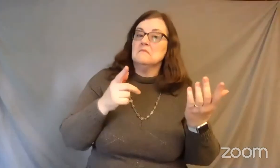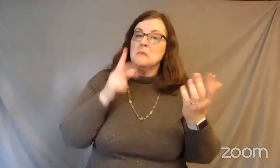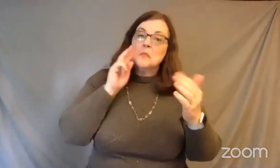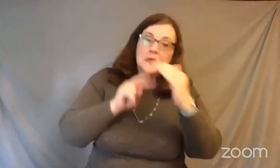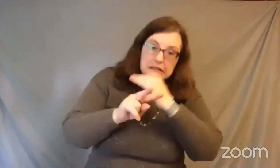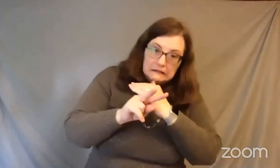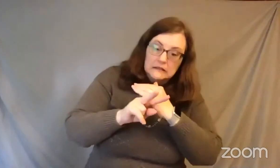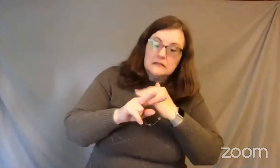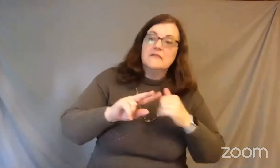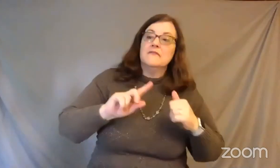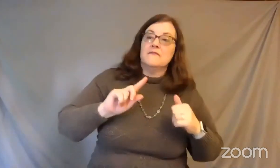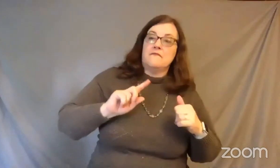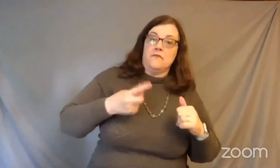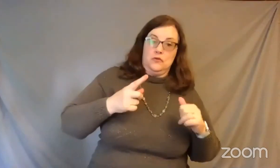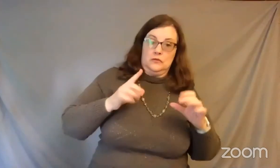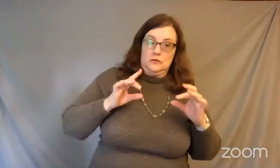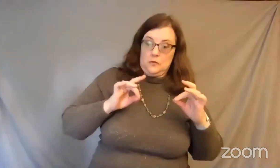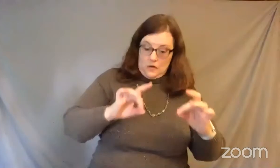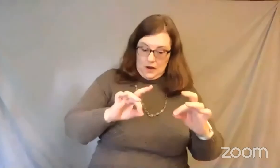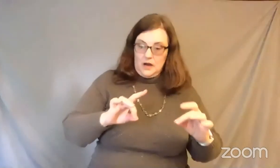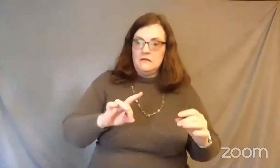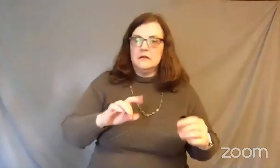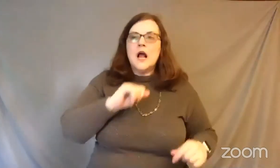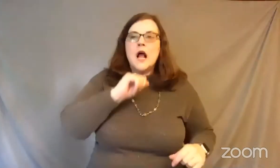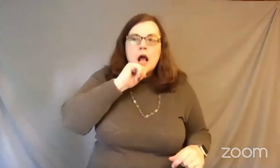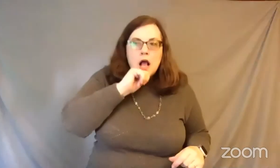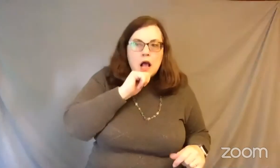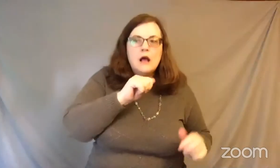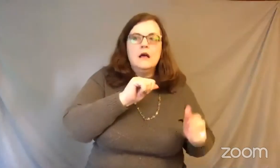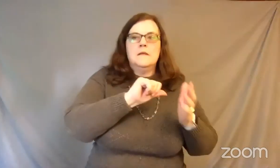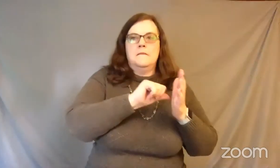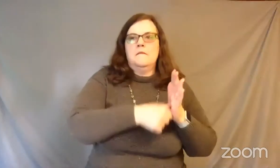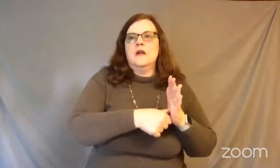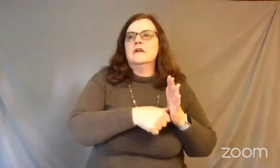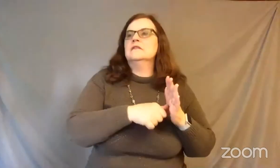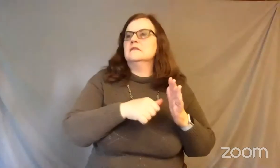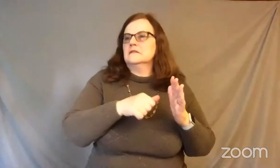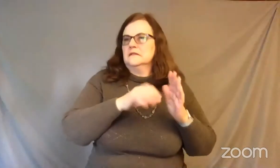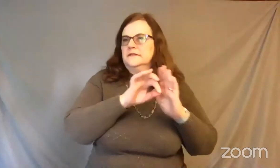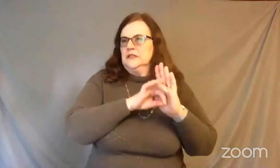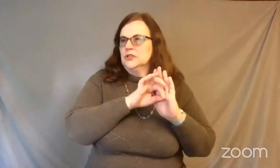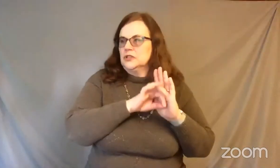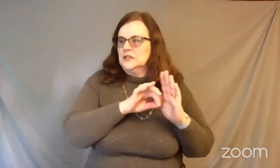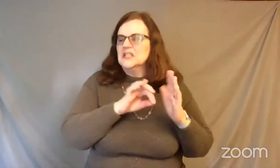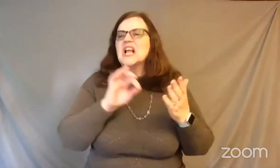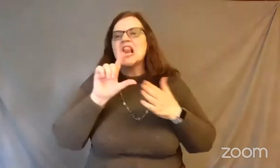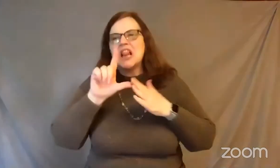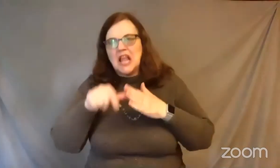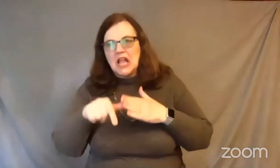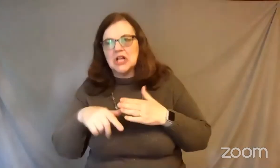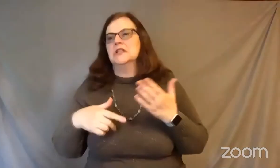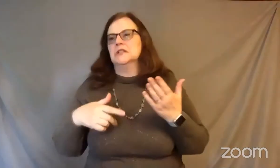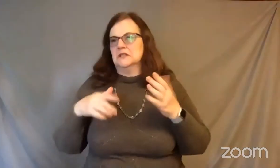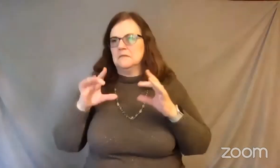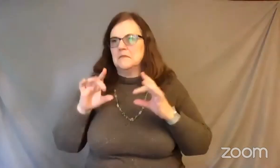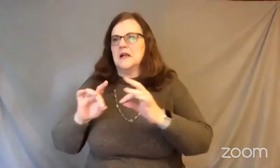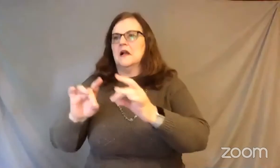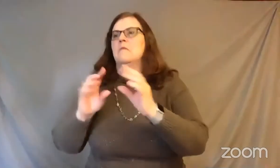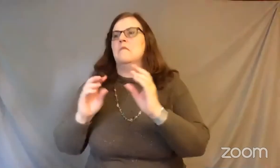predictions about acquisitional order. We can predict that unmarked features will be